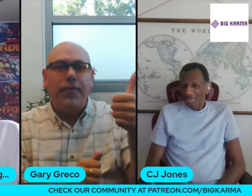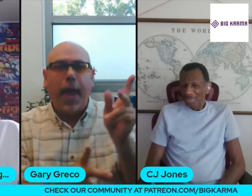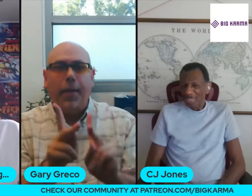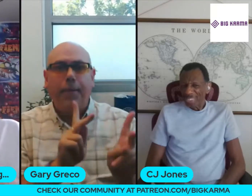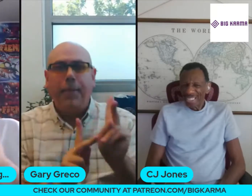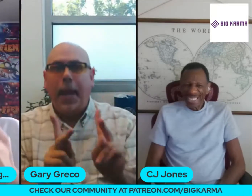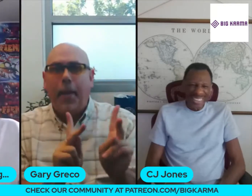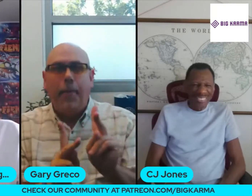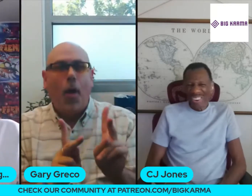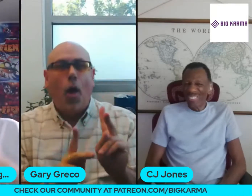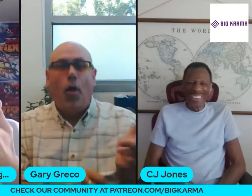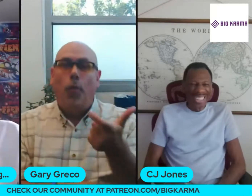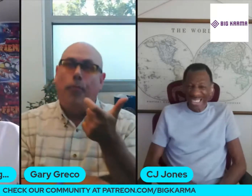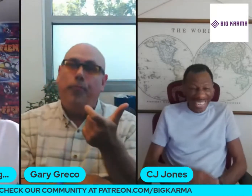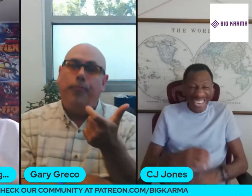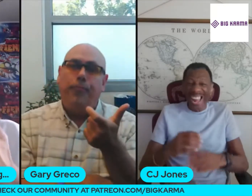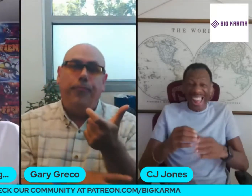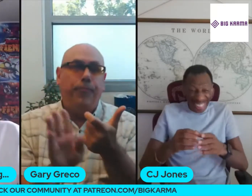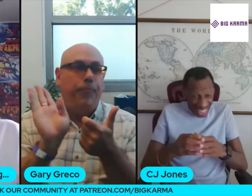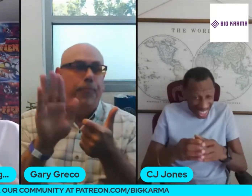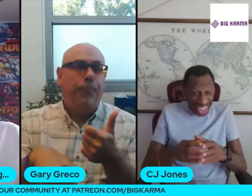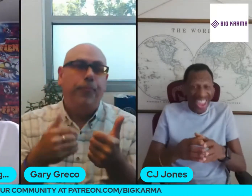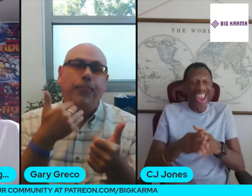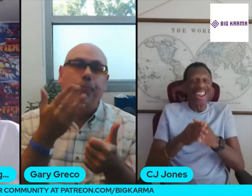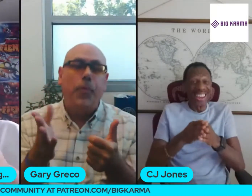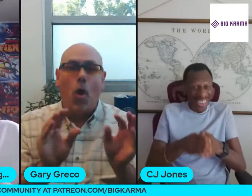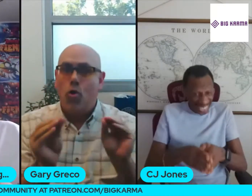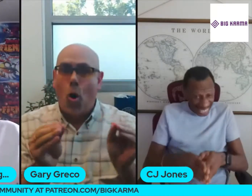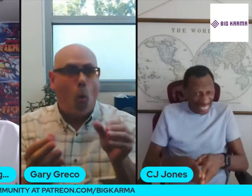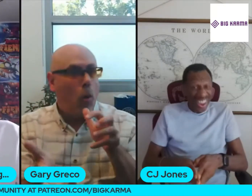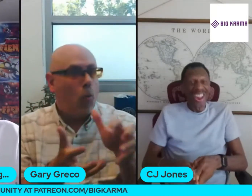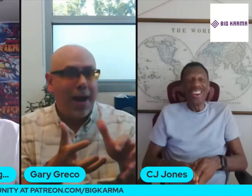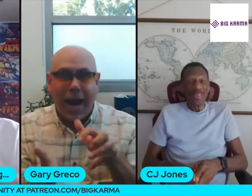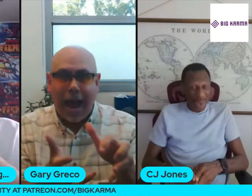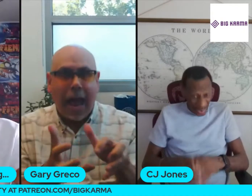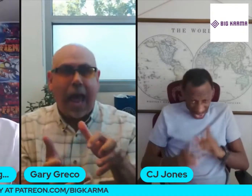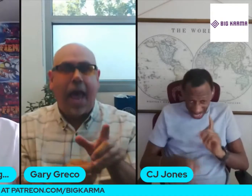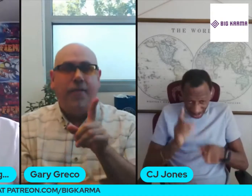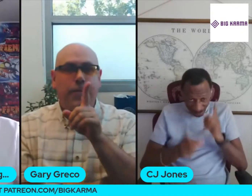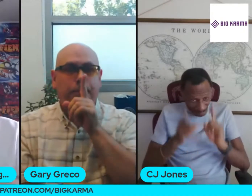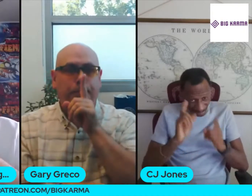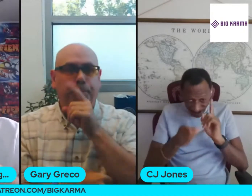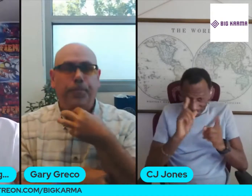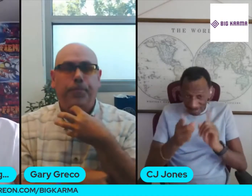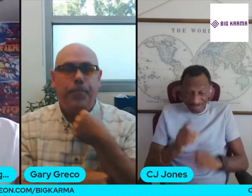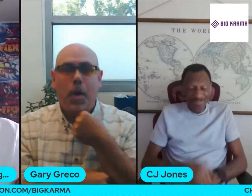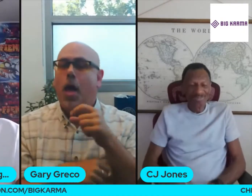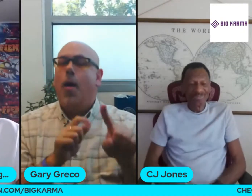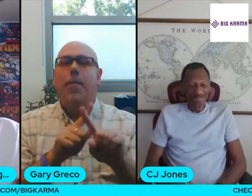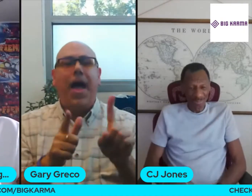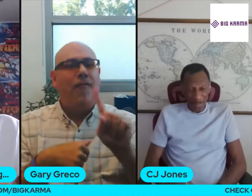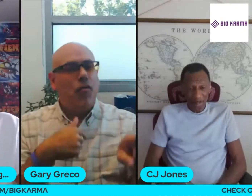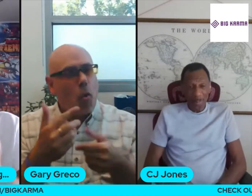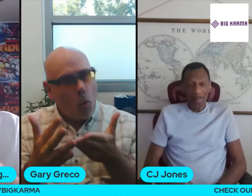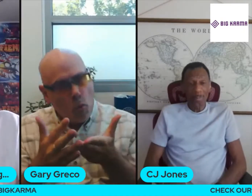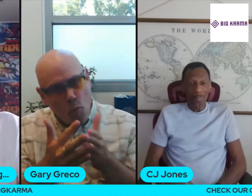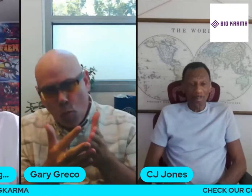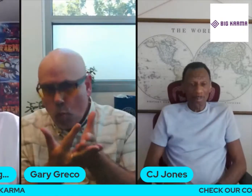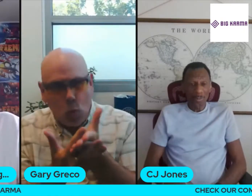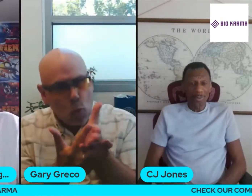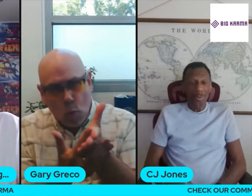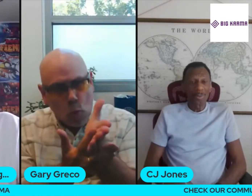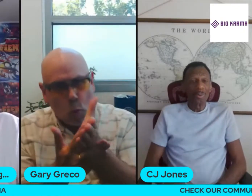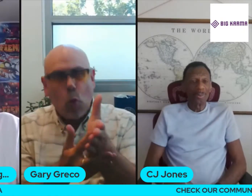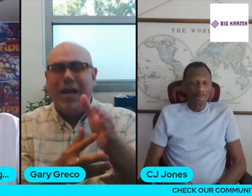laughing, and we had to go through the years until they acknowledge you, they discover you, and until